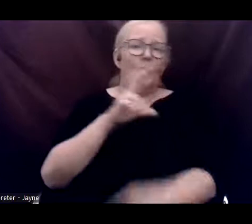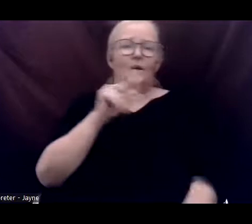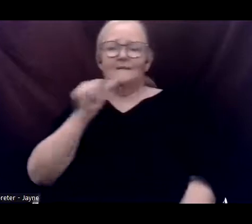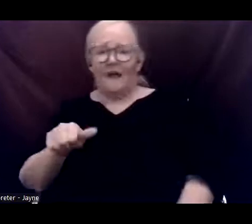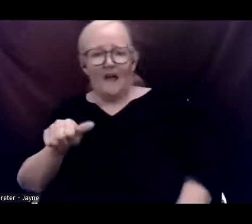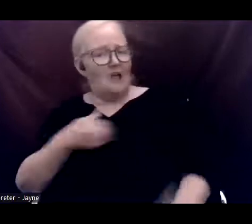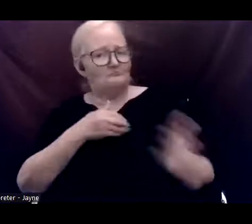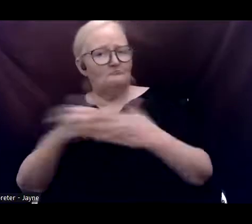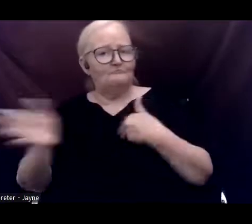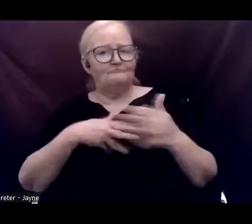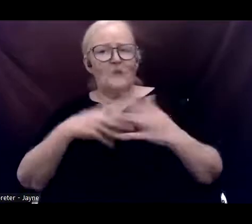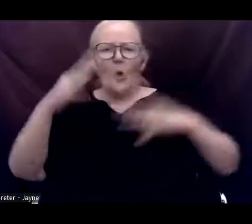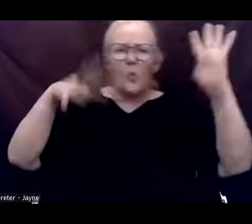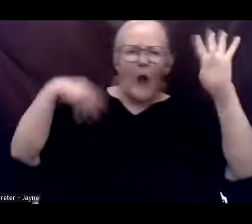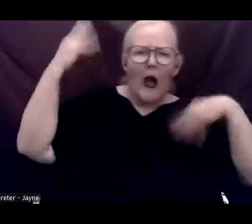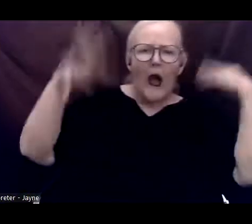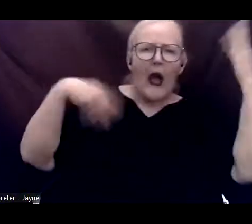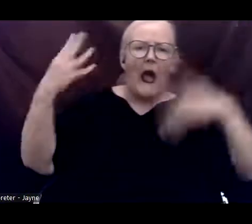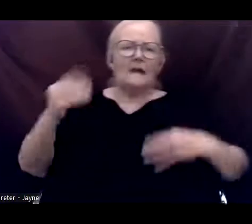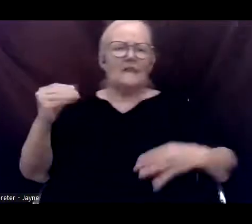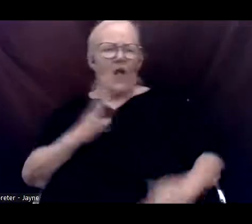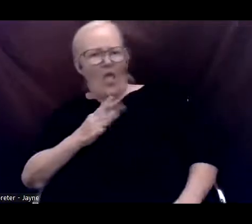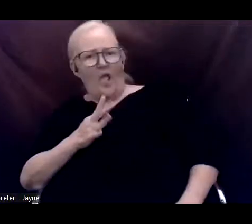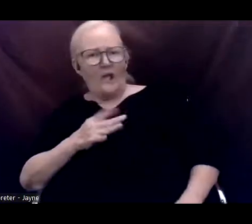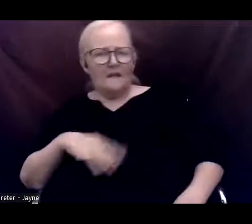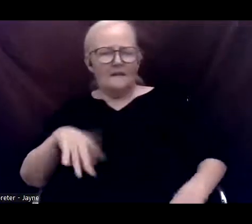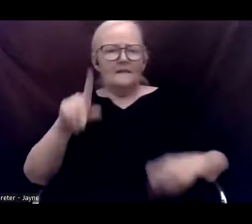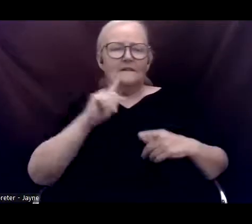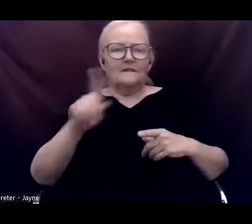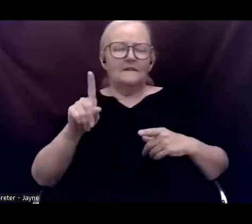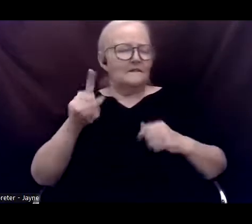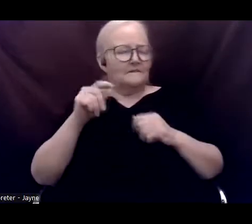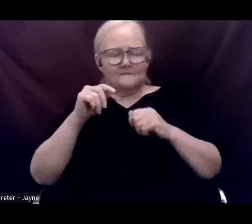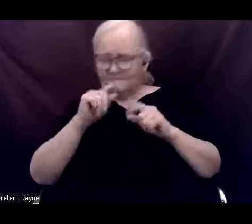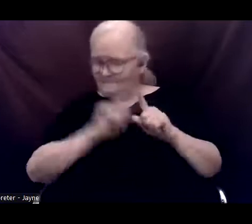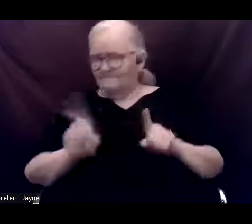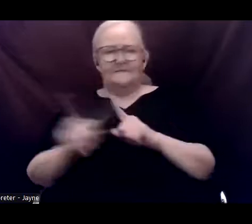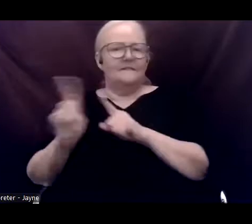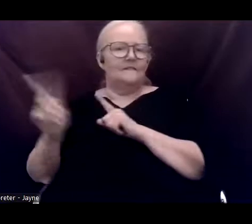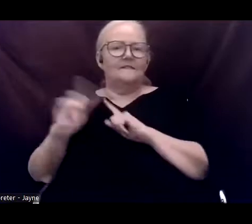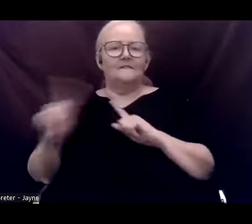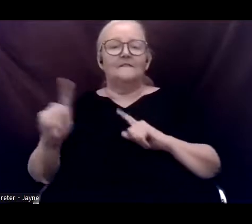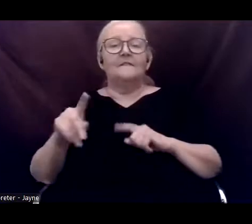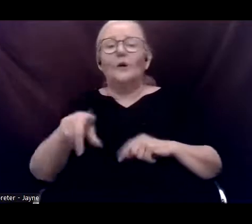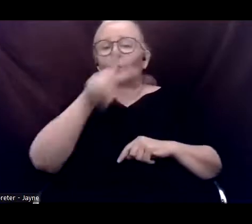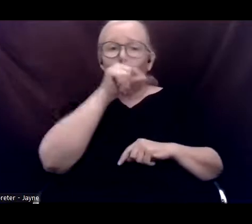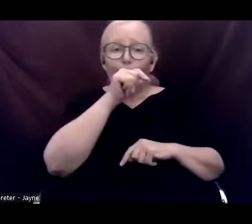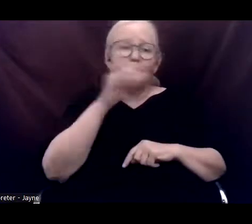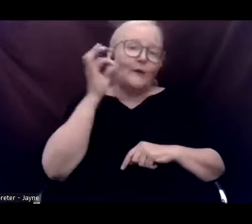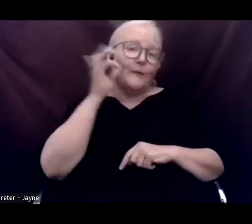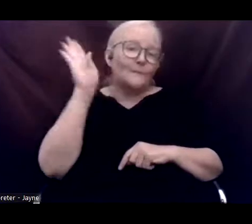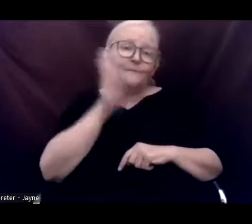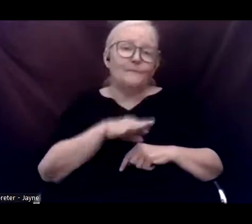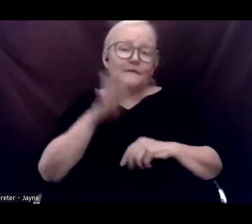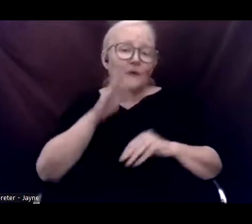It's wild, it's gay, a blot in every way. The birds and bees with all of their